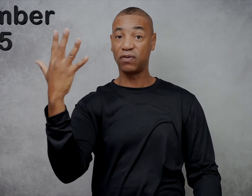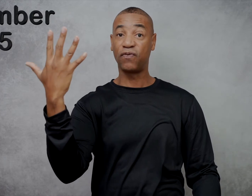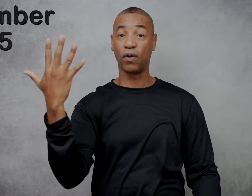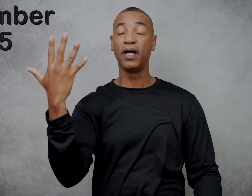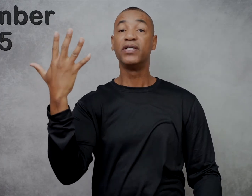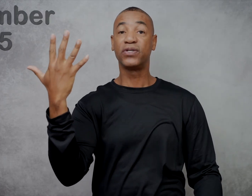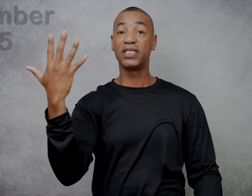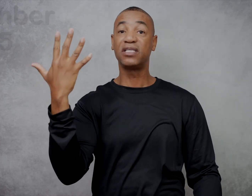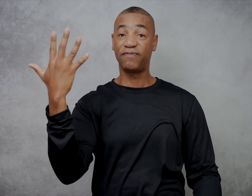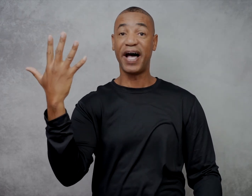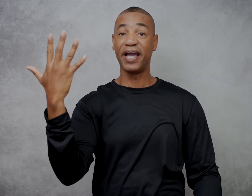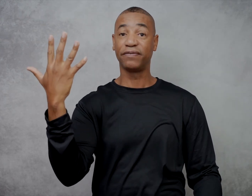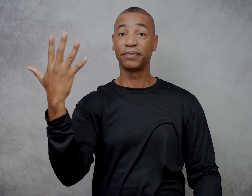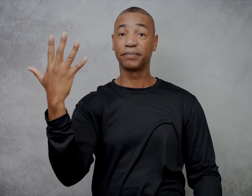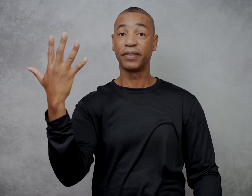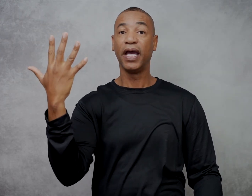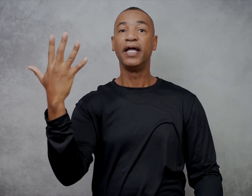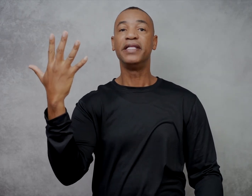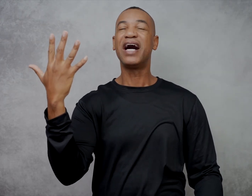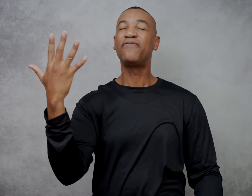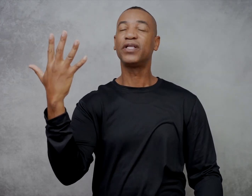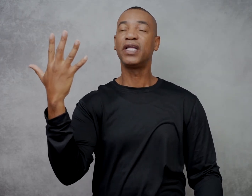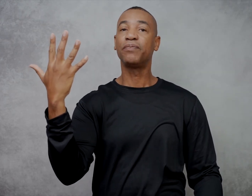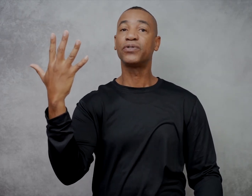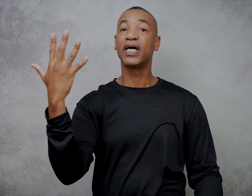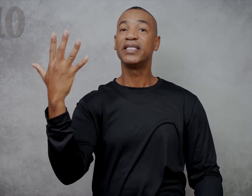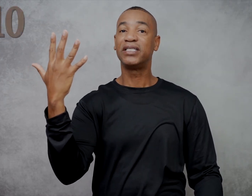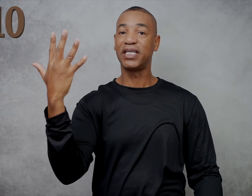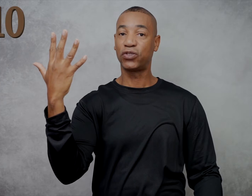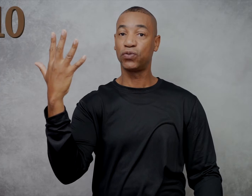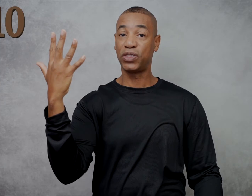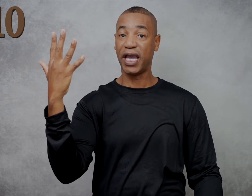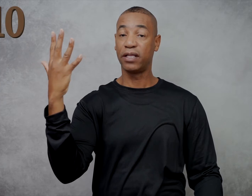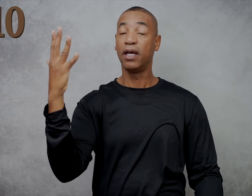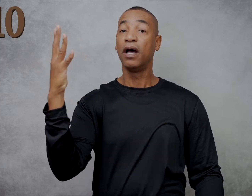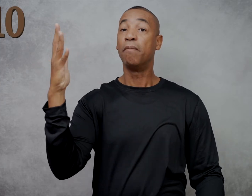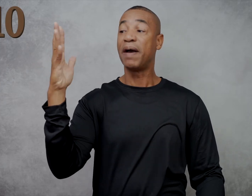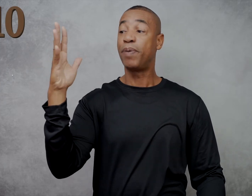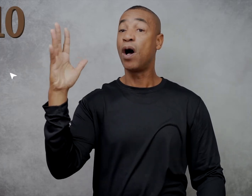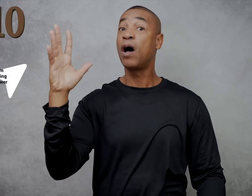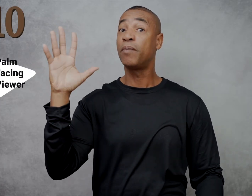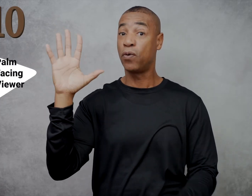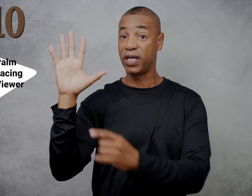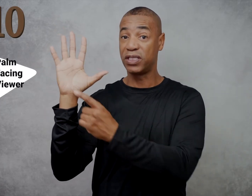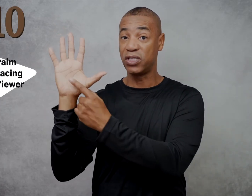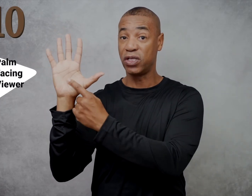4. So this is 5. Now for the numbers 6 through 10, my palm orientation